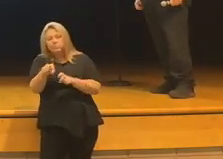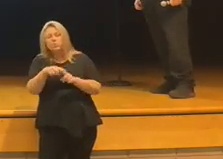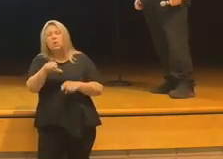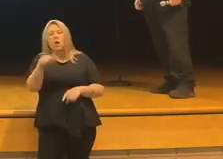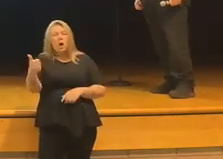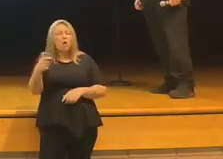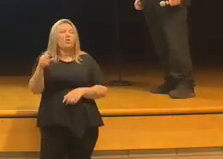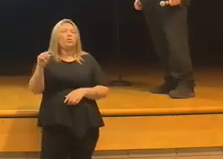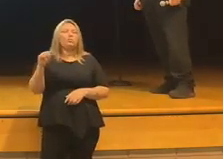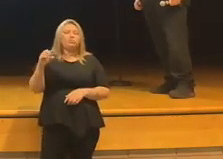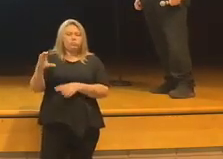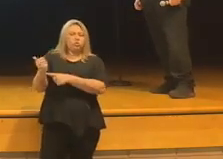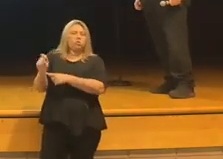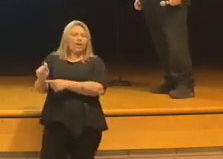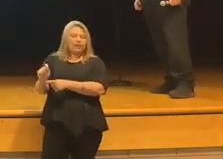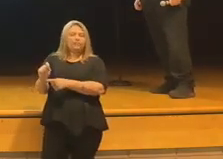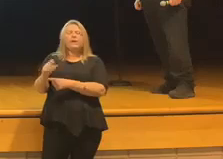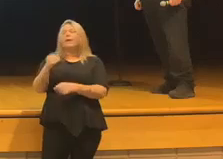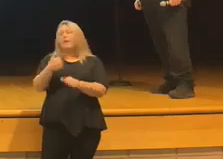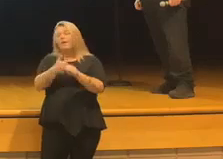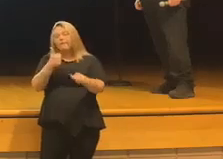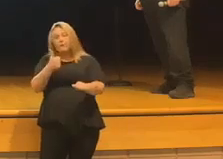or forwarding explicit content.